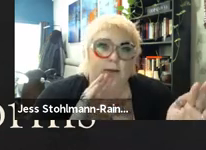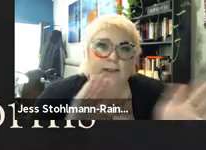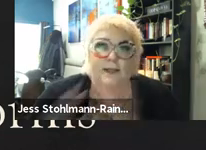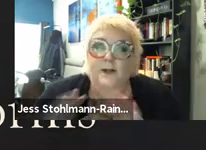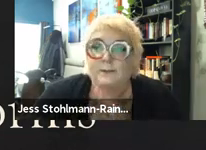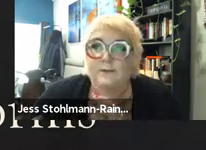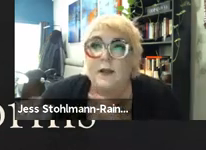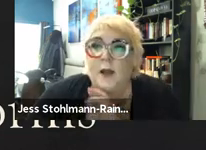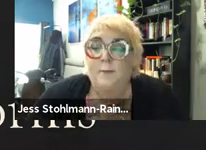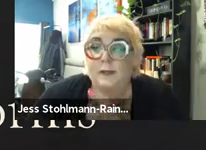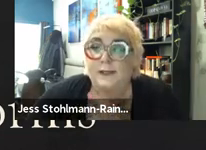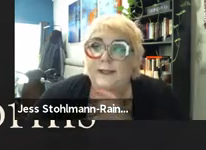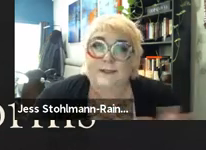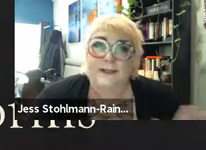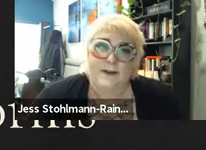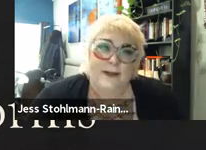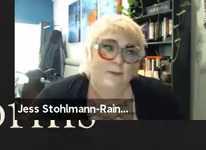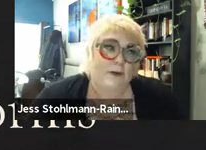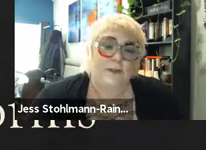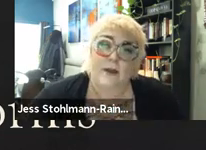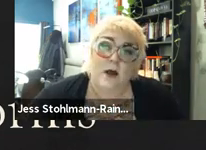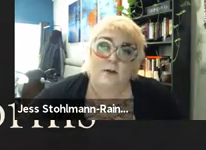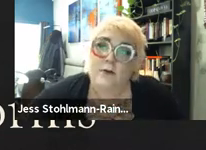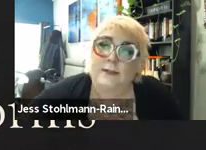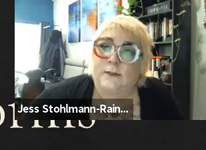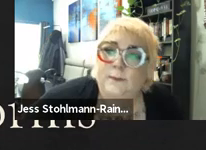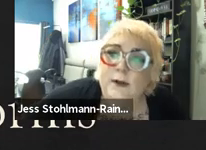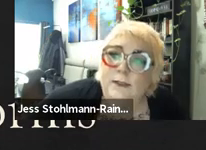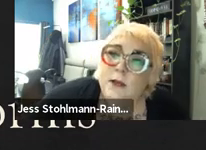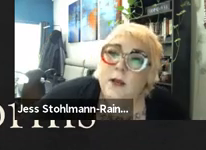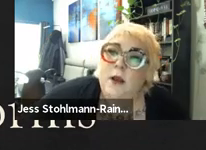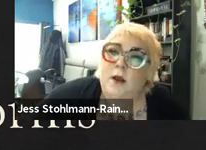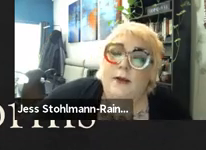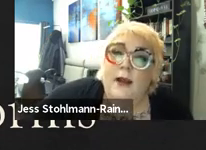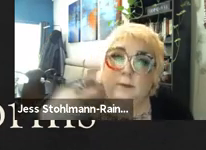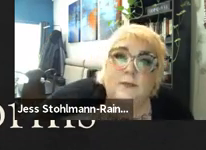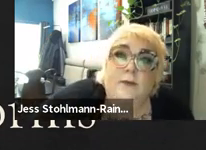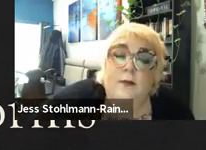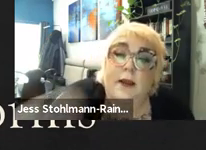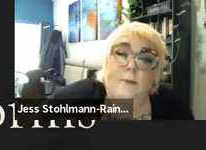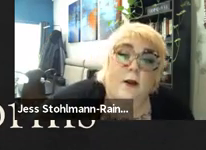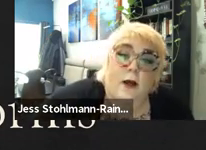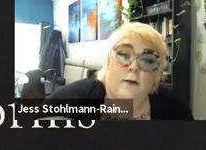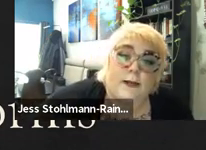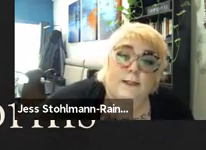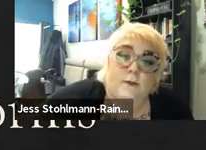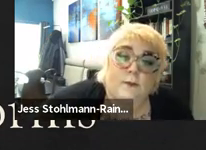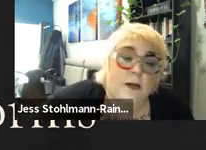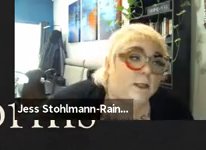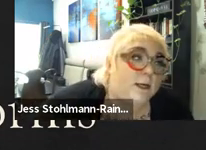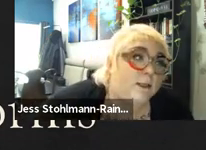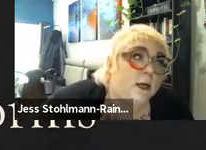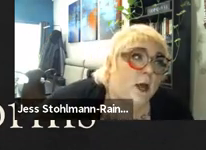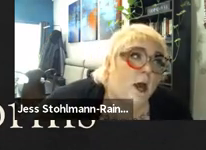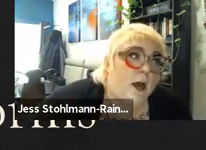talks about this in terms of policing specifically as opposed to mental health crisis response um but as we're developing our mental health crisis